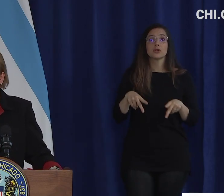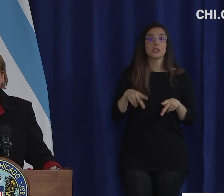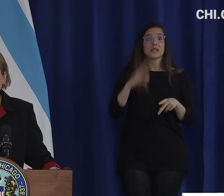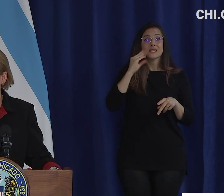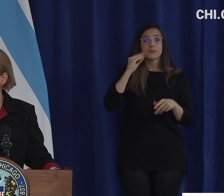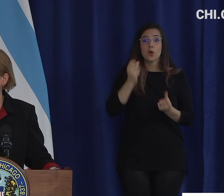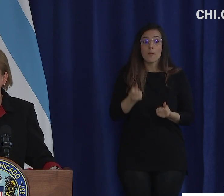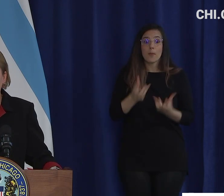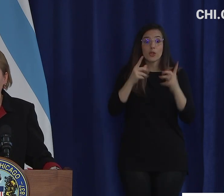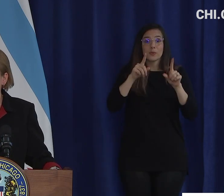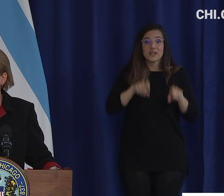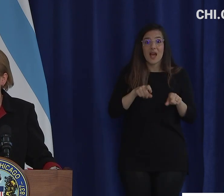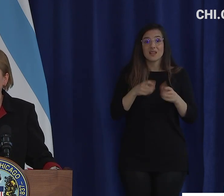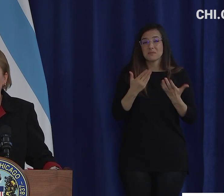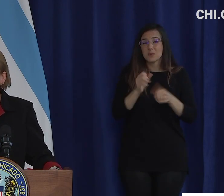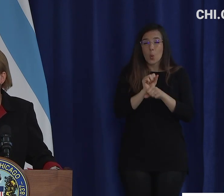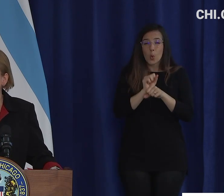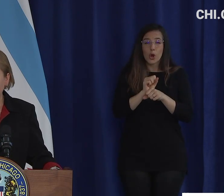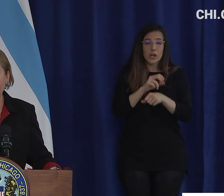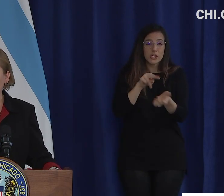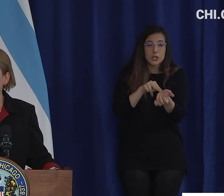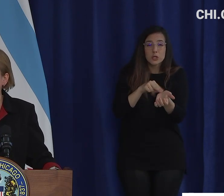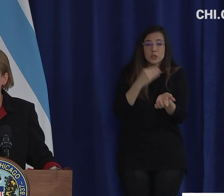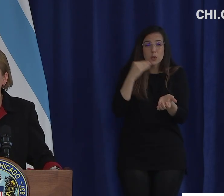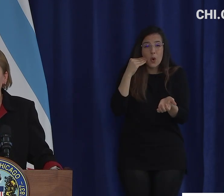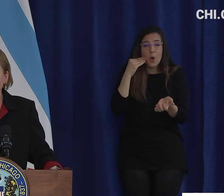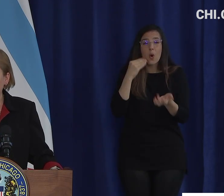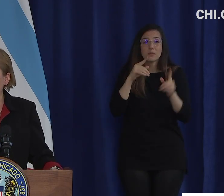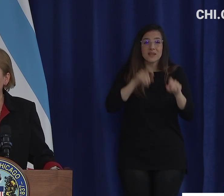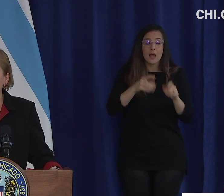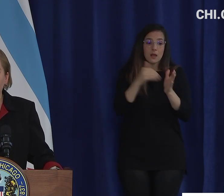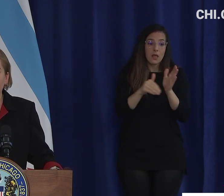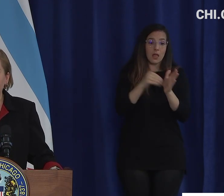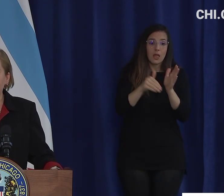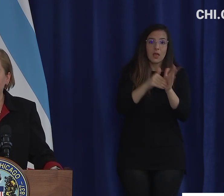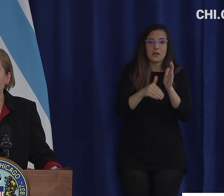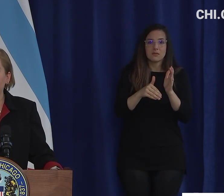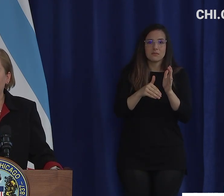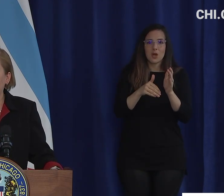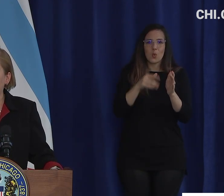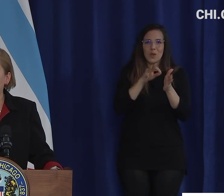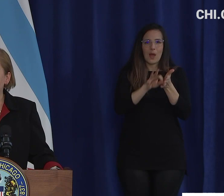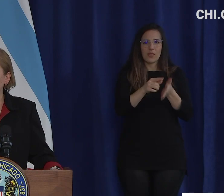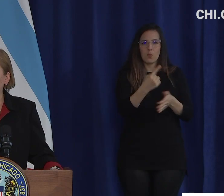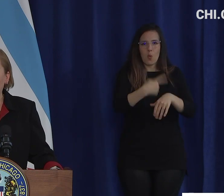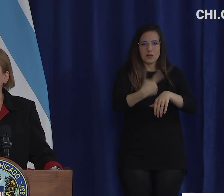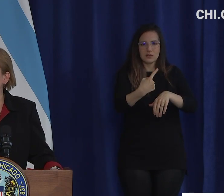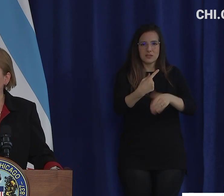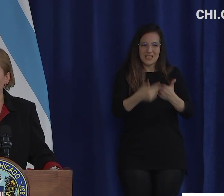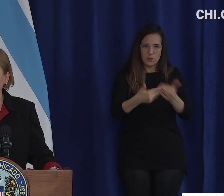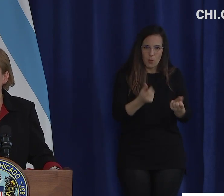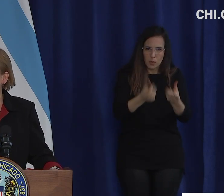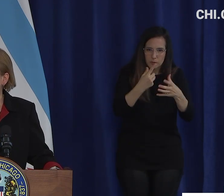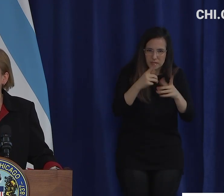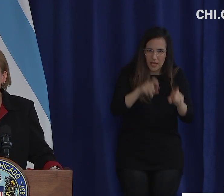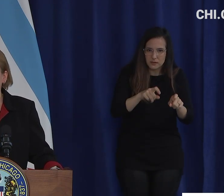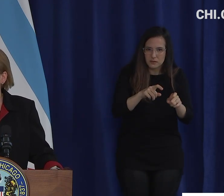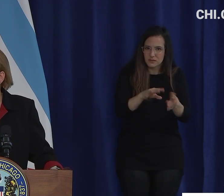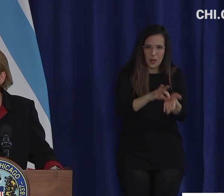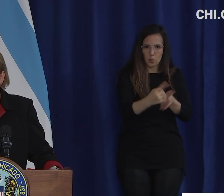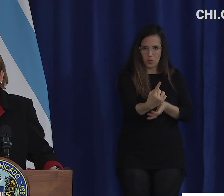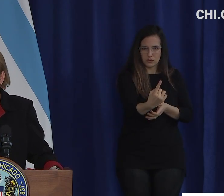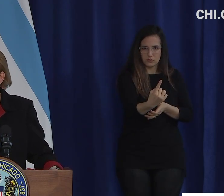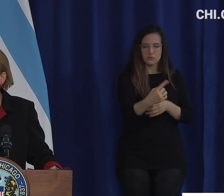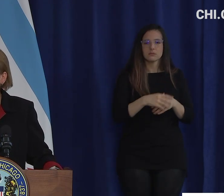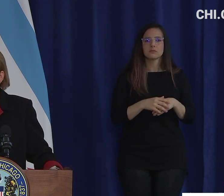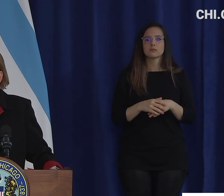nursing home and they're getting tested very frequently, they count once. Say somebody had an exposure and they're concerned and they